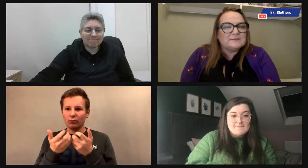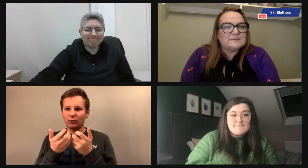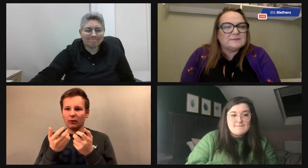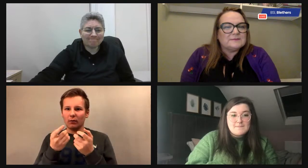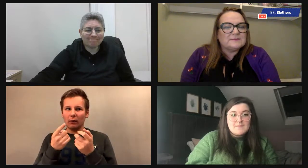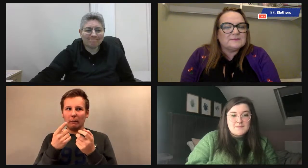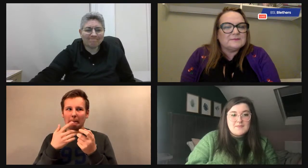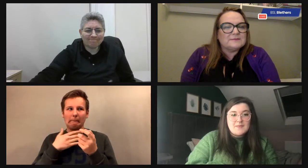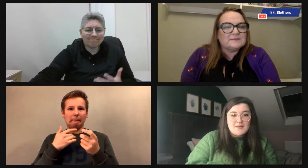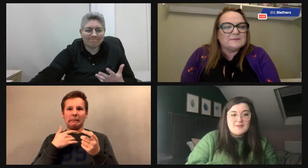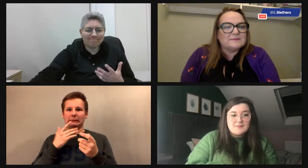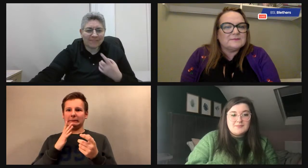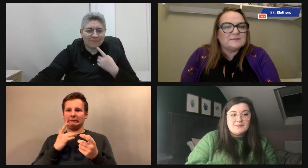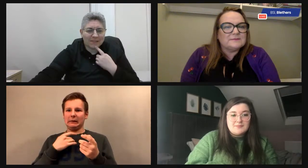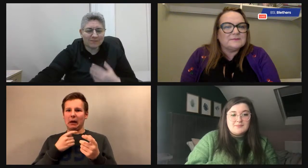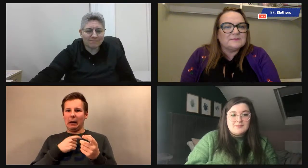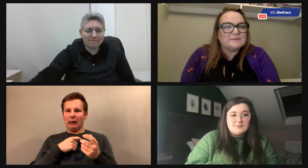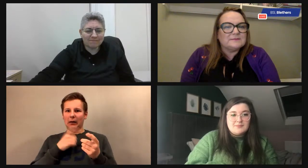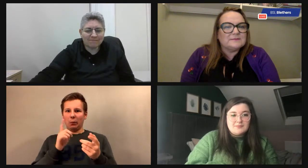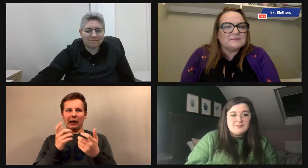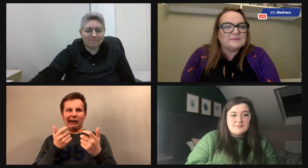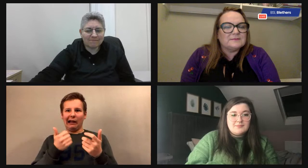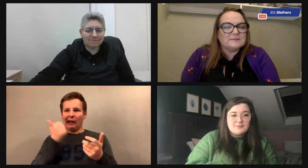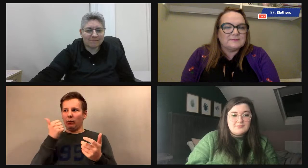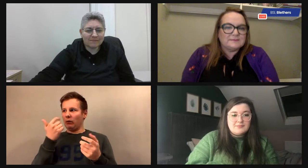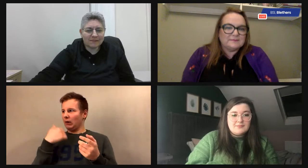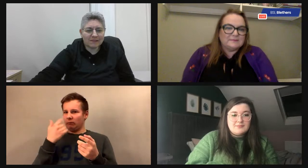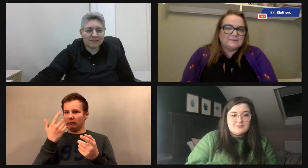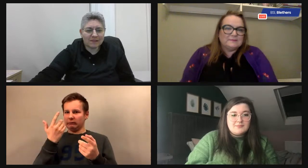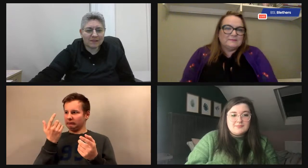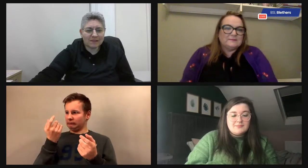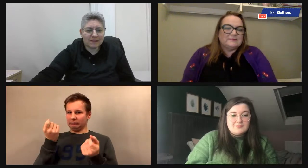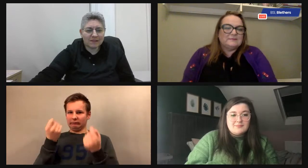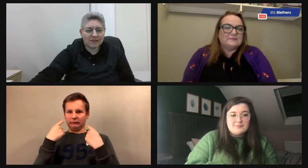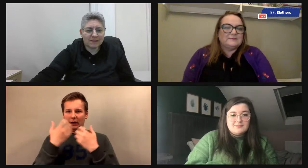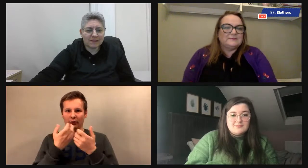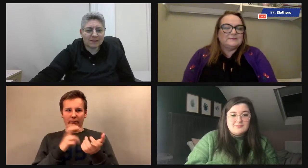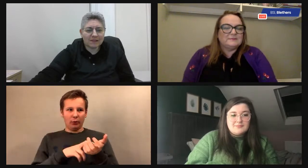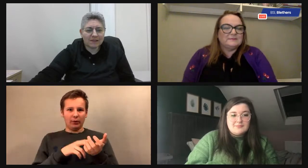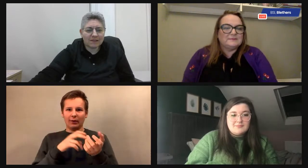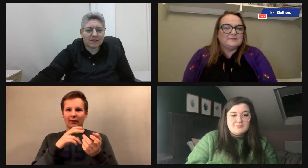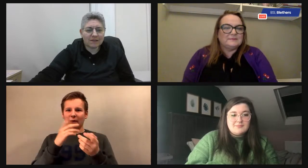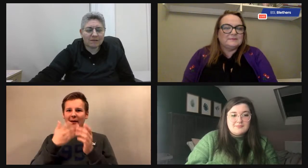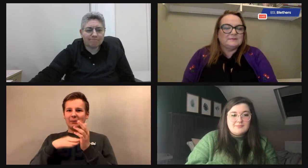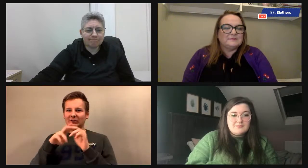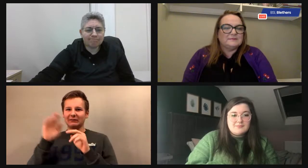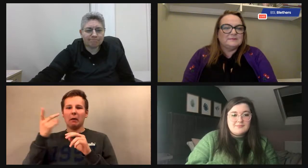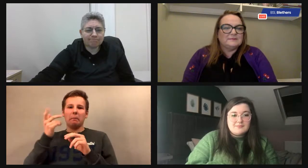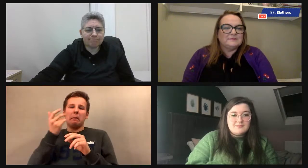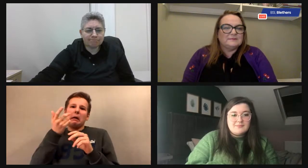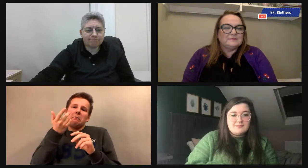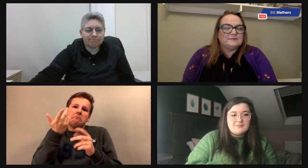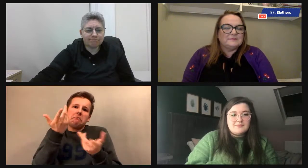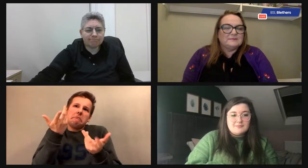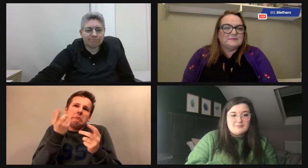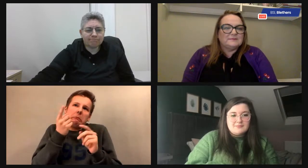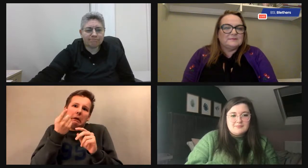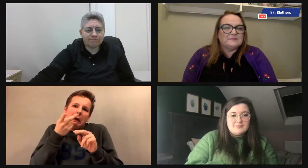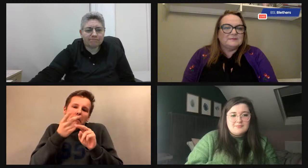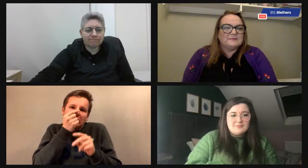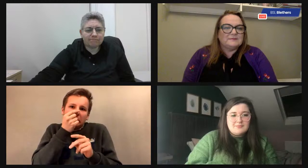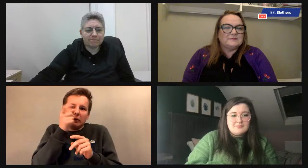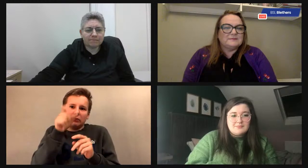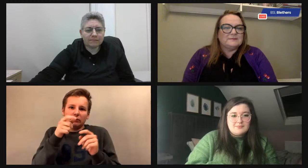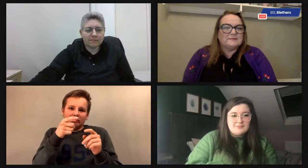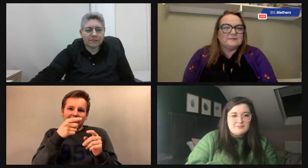they're going to a GP appointment. How do they book an interpreter? They don't even know how to. They're nervous about that. They've maybe never used an interpreter. They've always